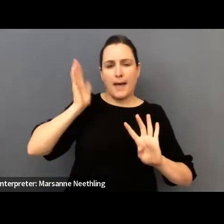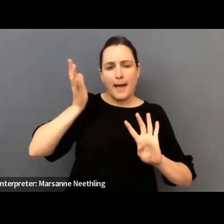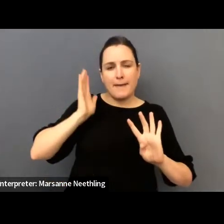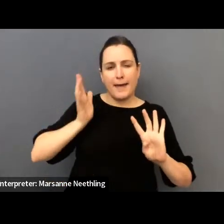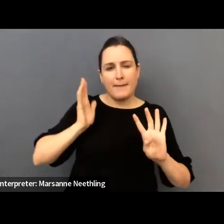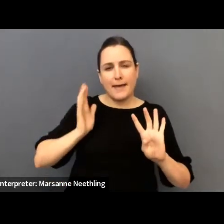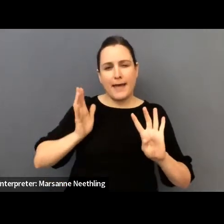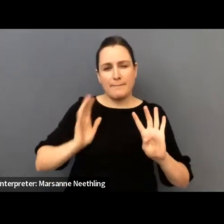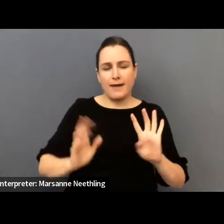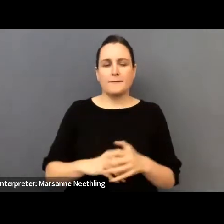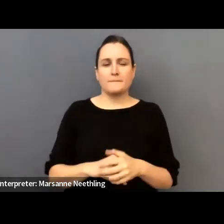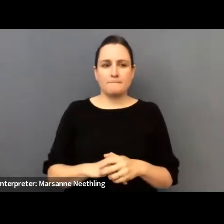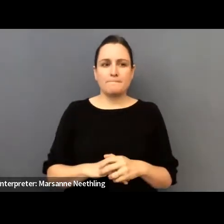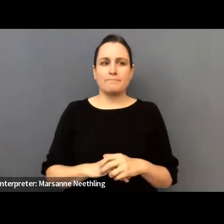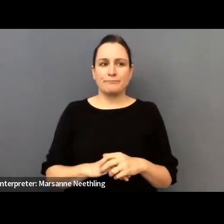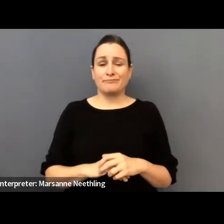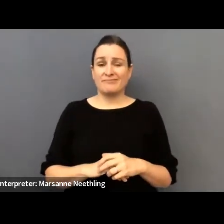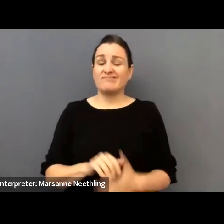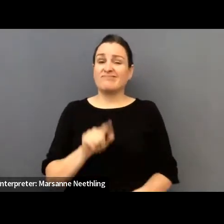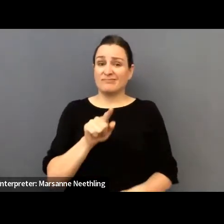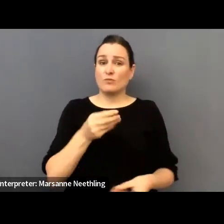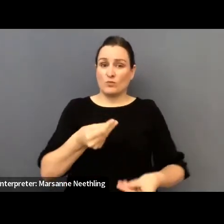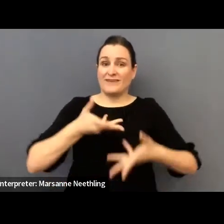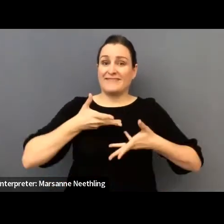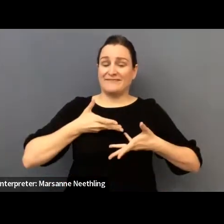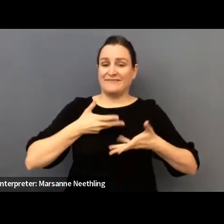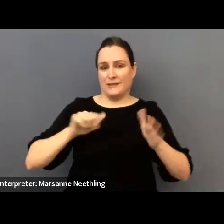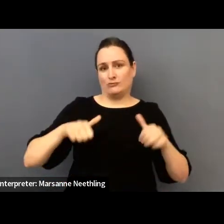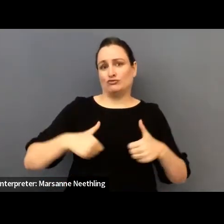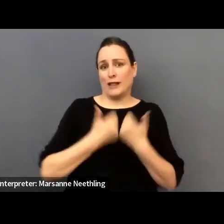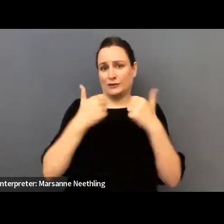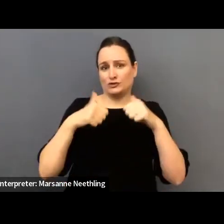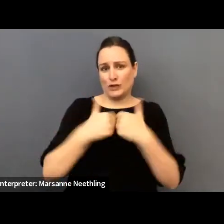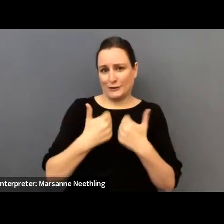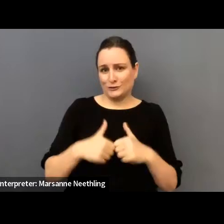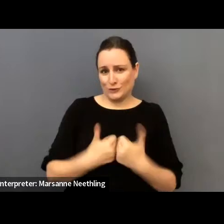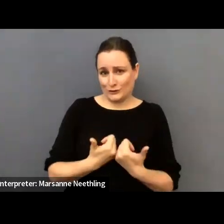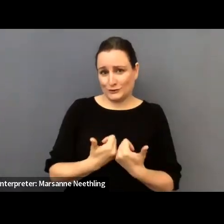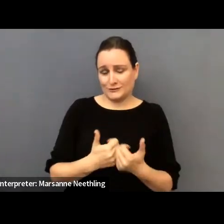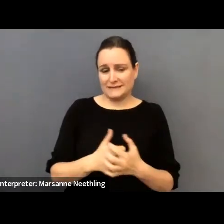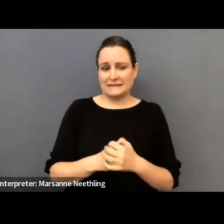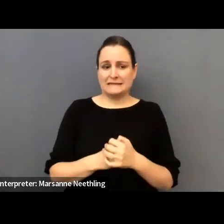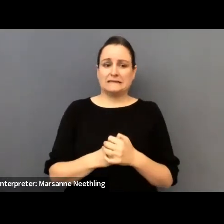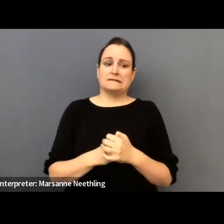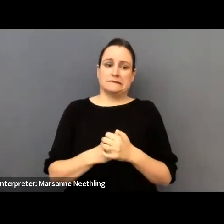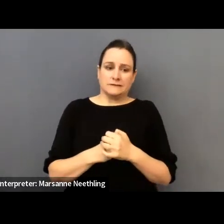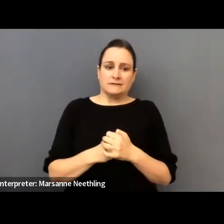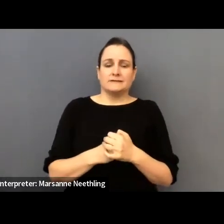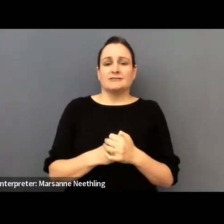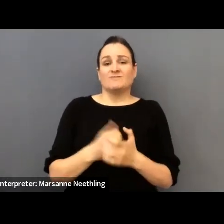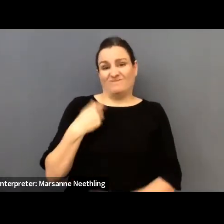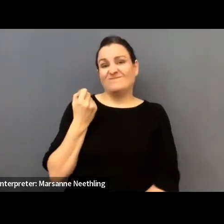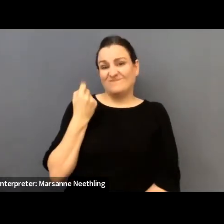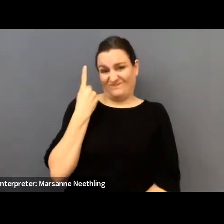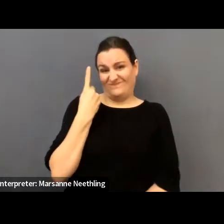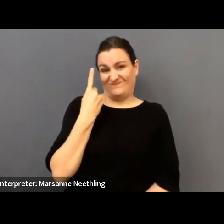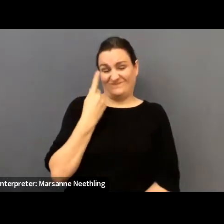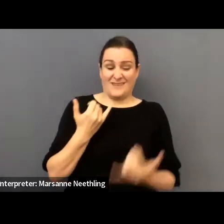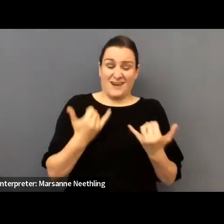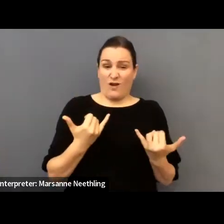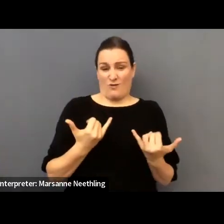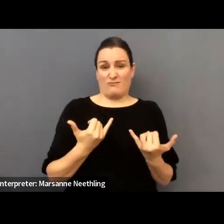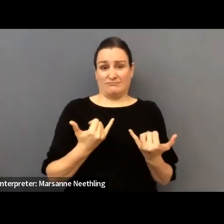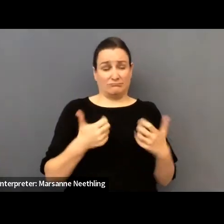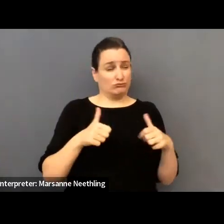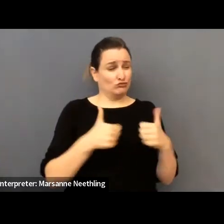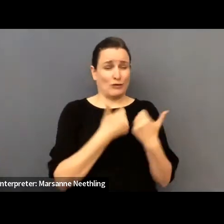unfortunately, they are raising challenges. I don't blame them, because I think at this time, there is a lot of challenges